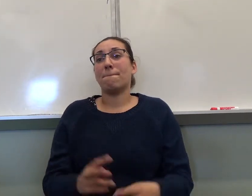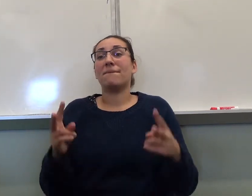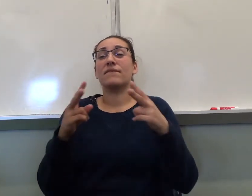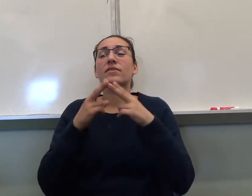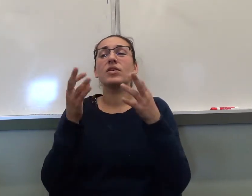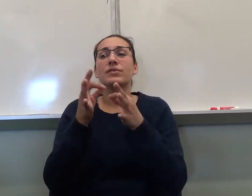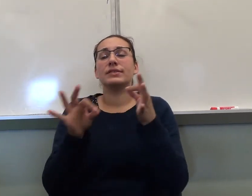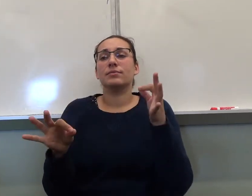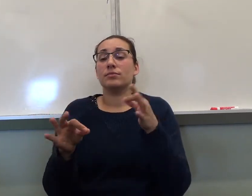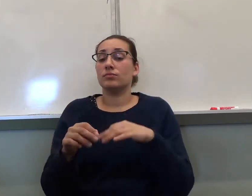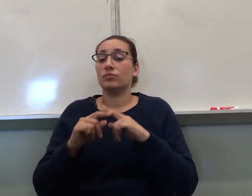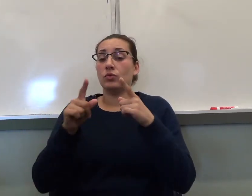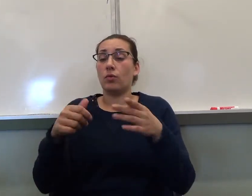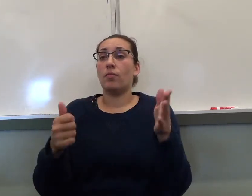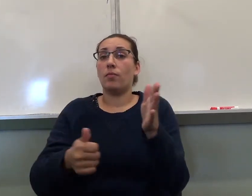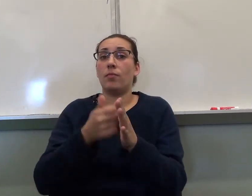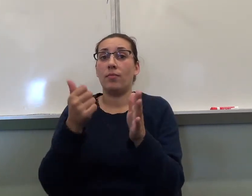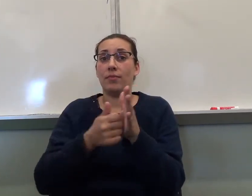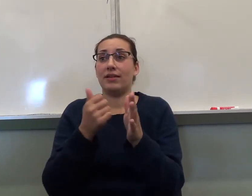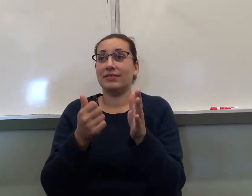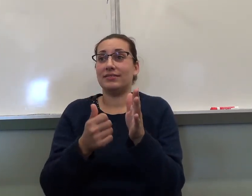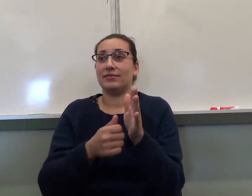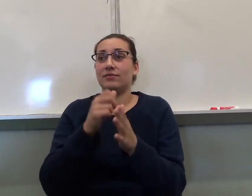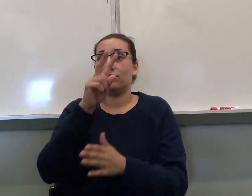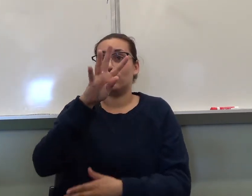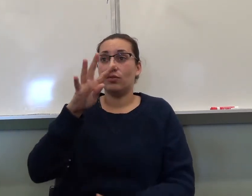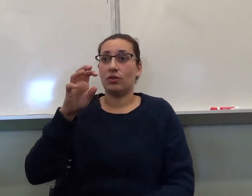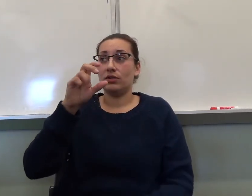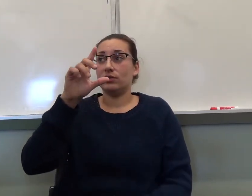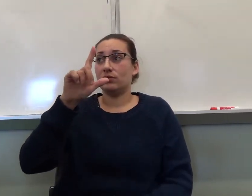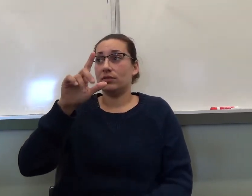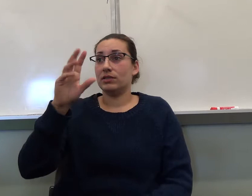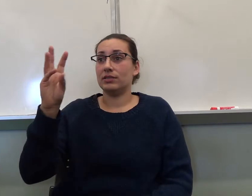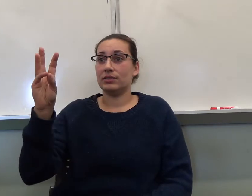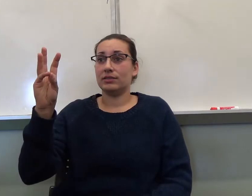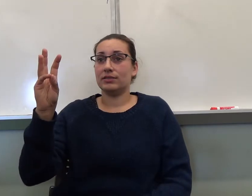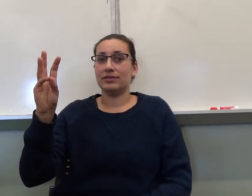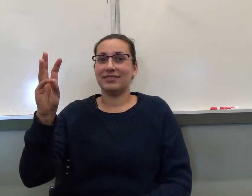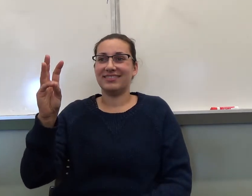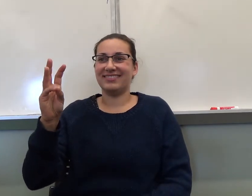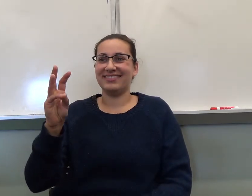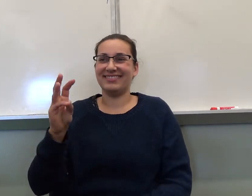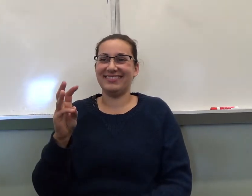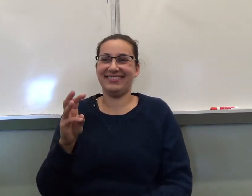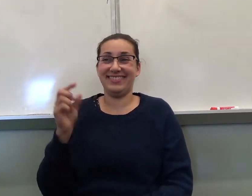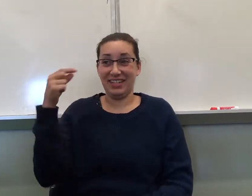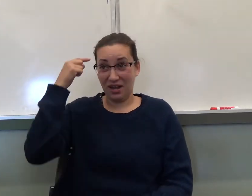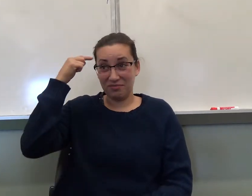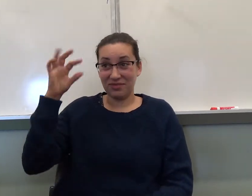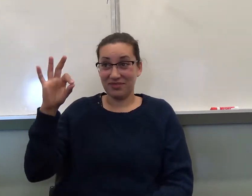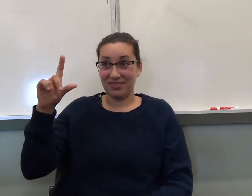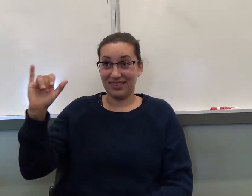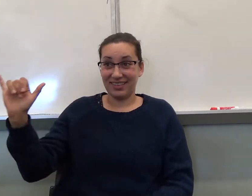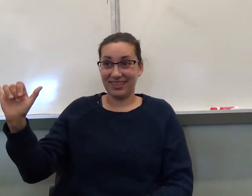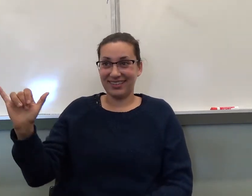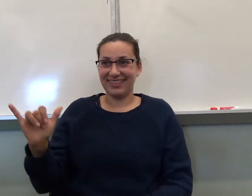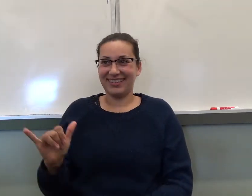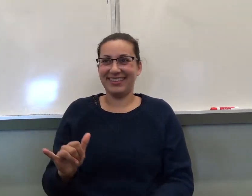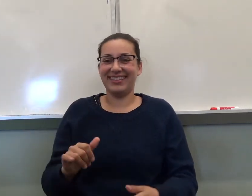page 426, you actually have a part of a meter stick there. And that is to scale, by the way. You could actually use this